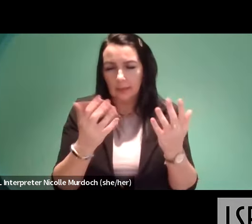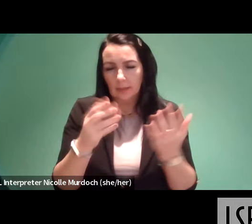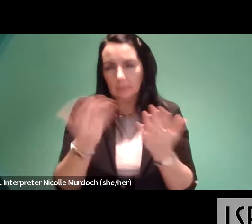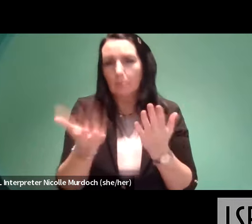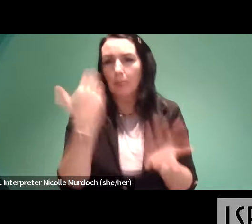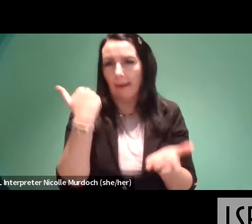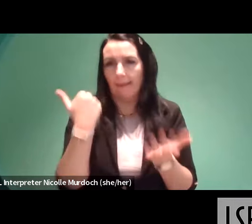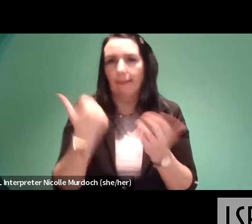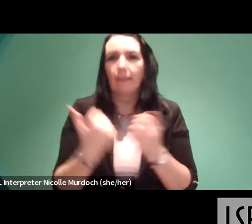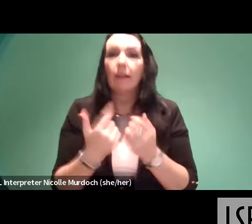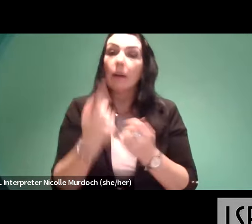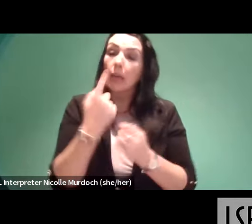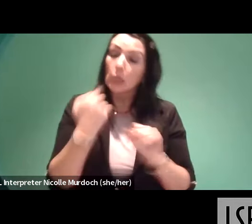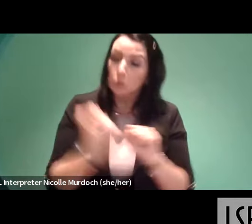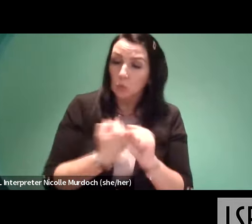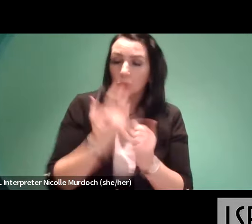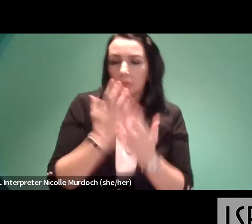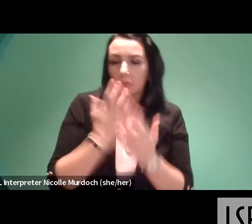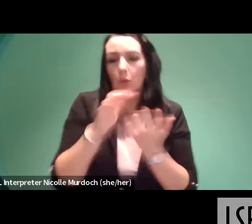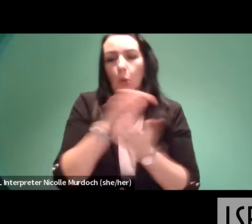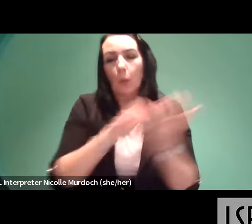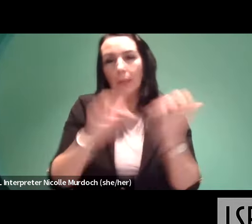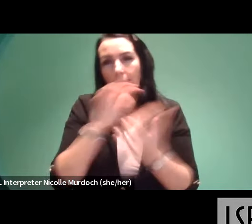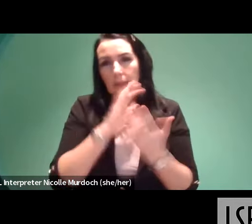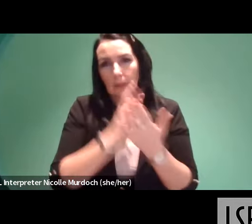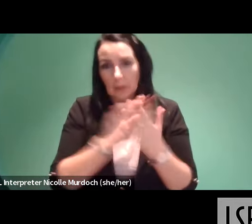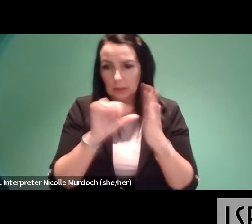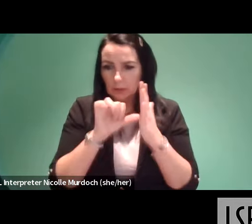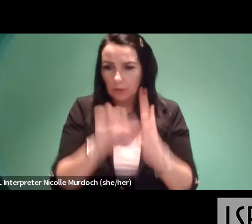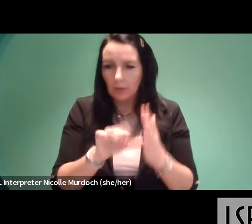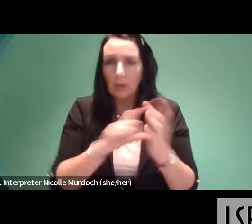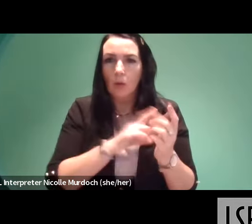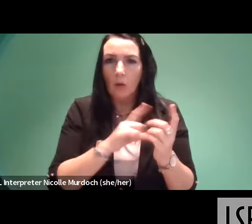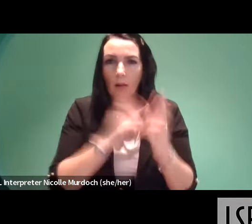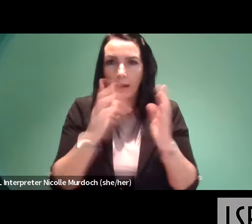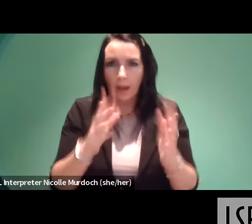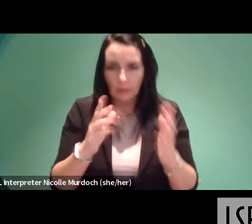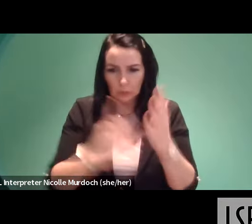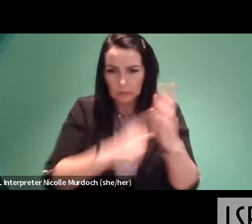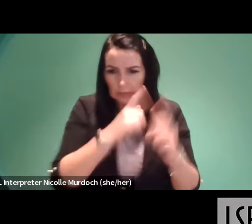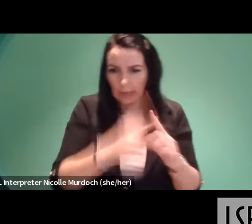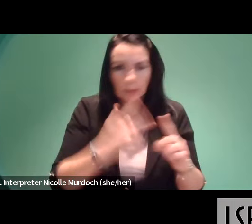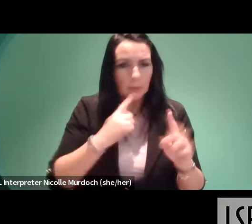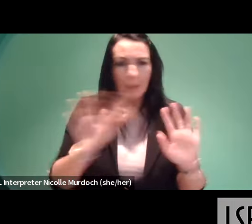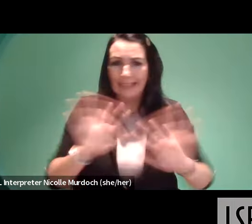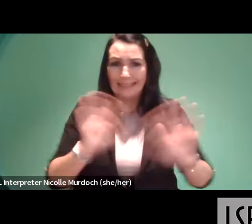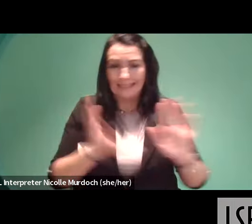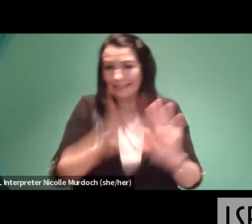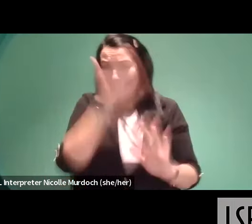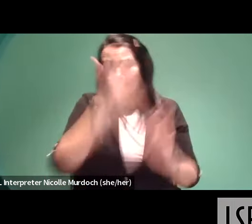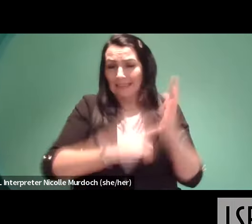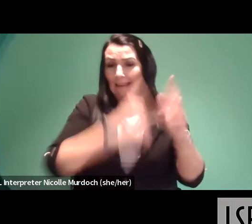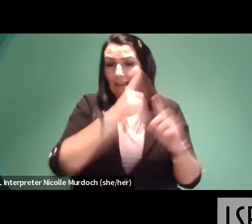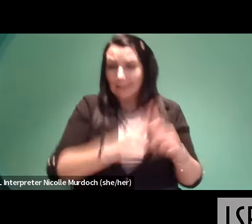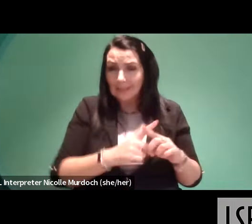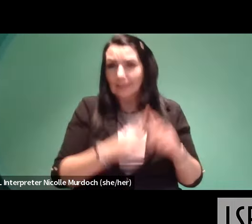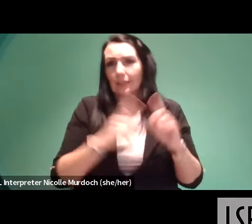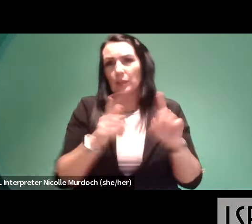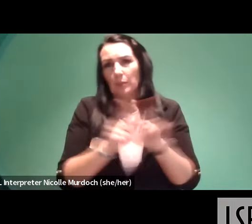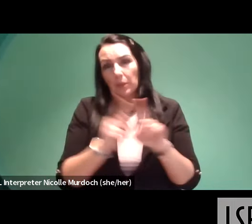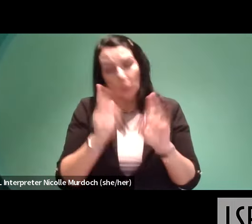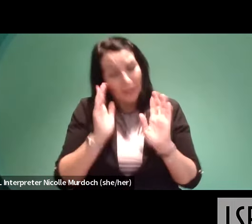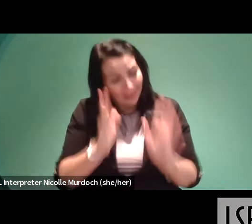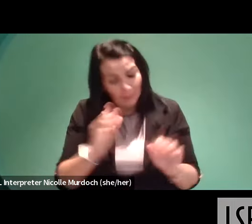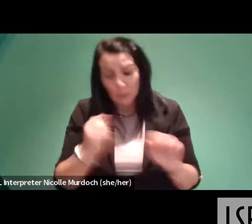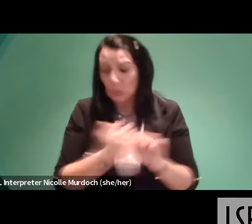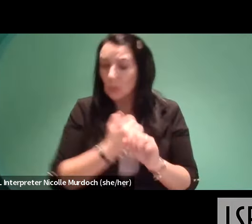It's complicated. It's difficult because you have to introduce a new tax and no one likes that. But I think increasingly we need to do that. And the thing